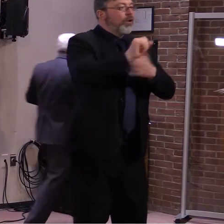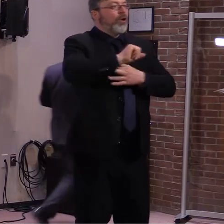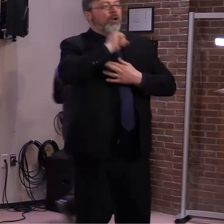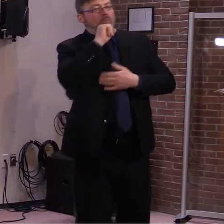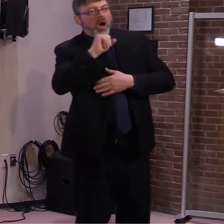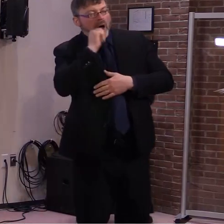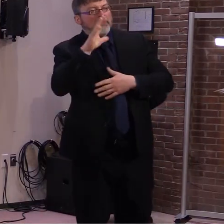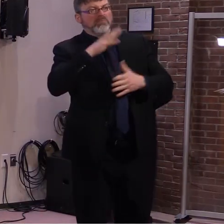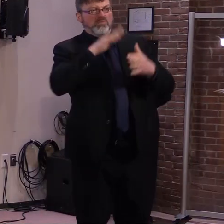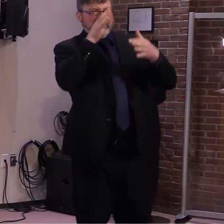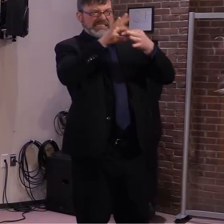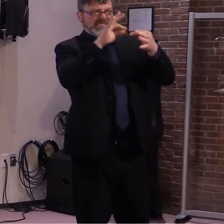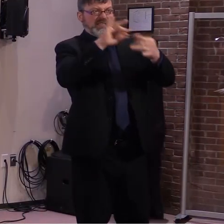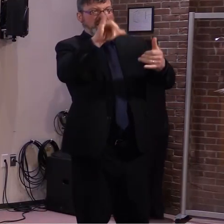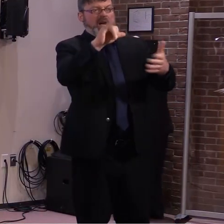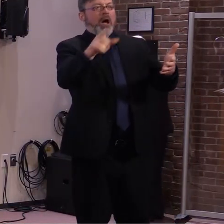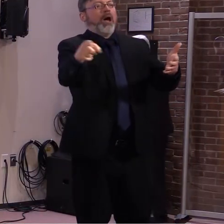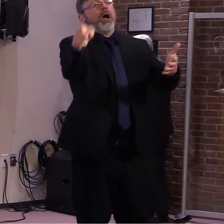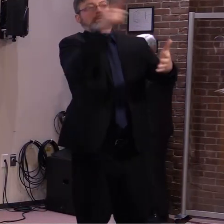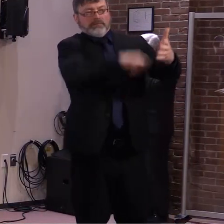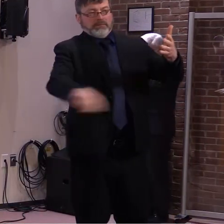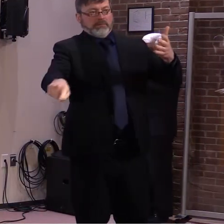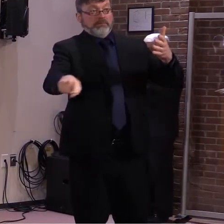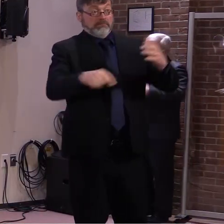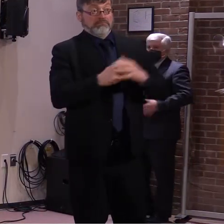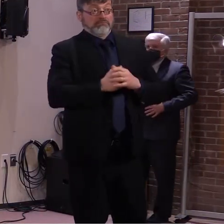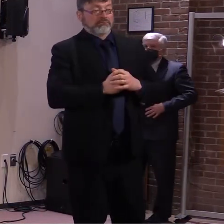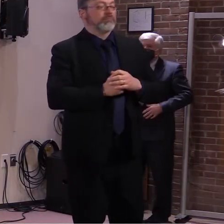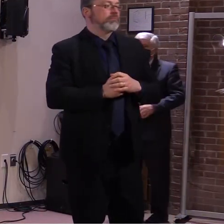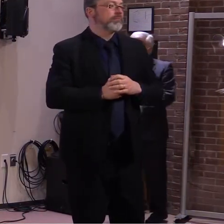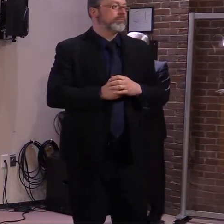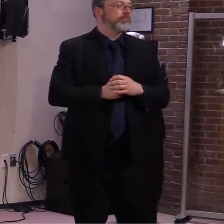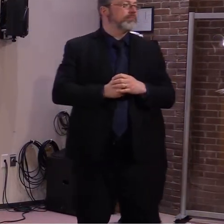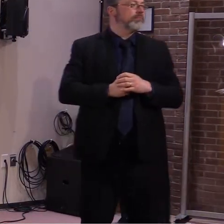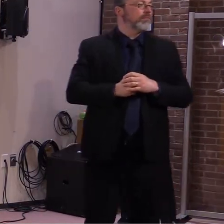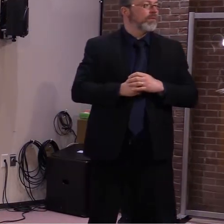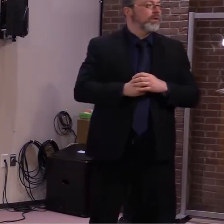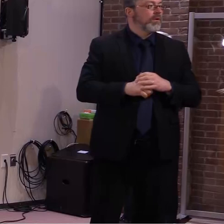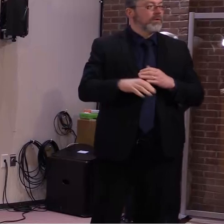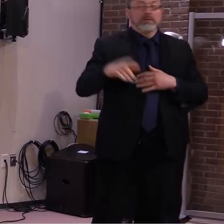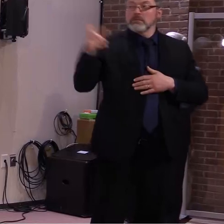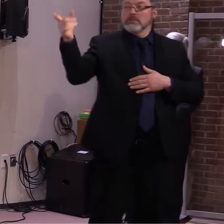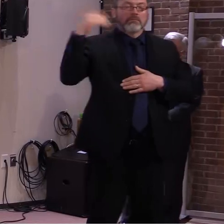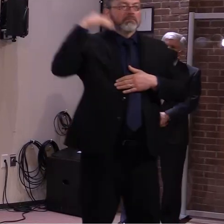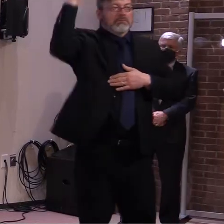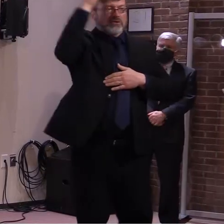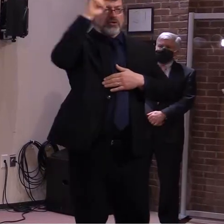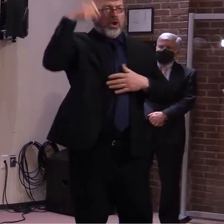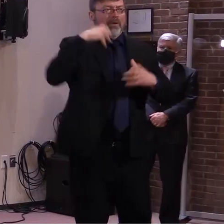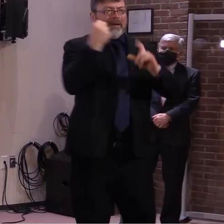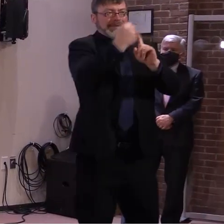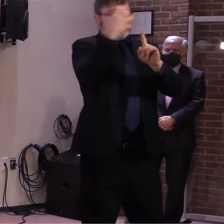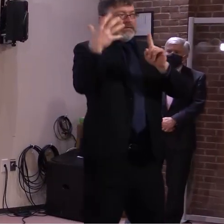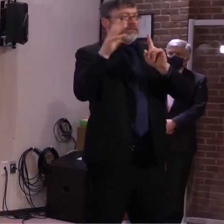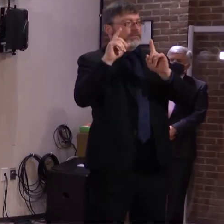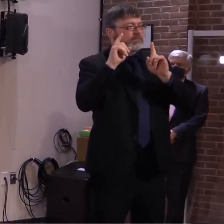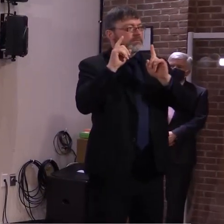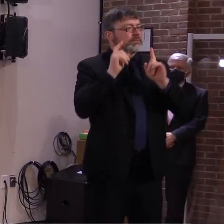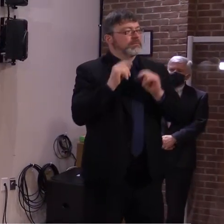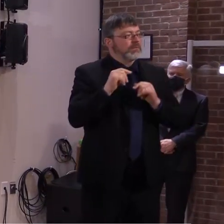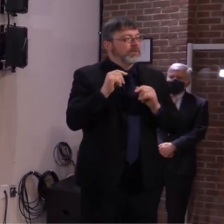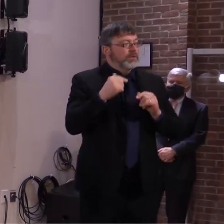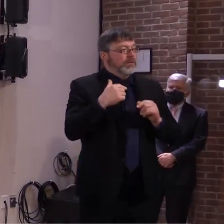You're welcome. This is Dr. Levine. I just wanted to add, data from the last week in March shows that